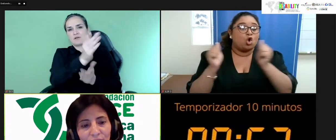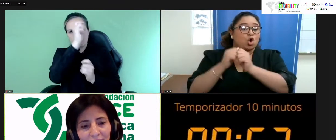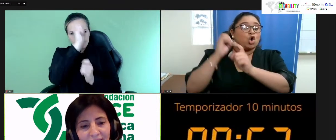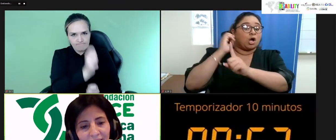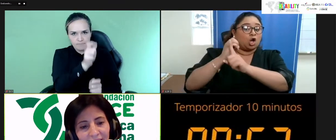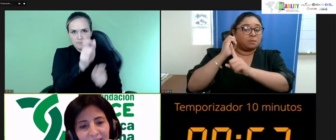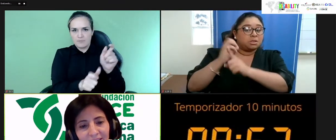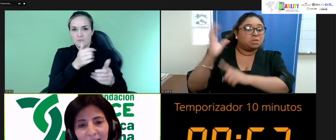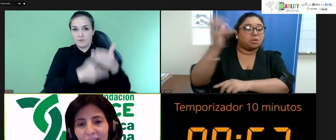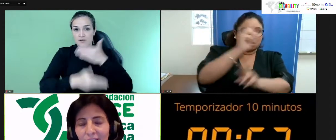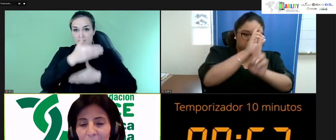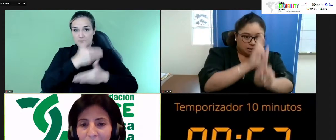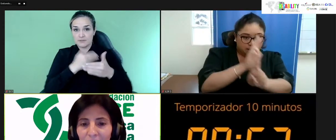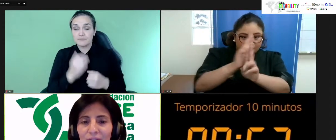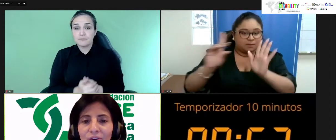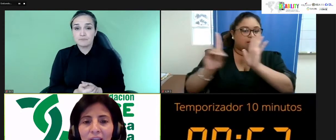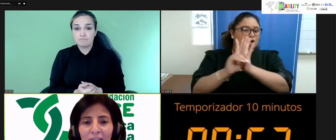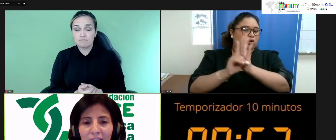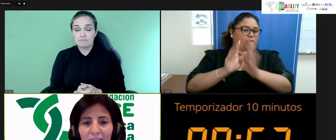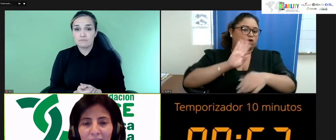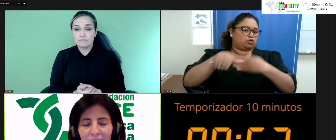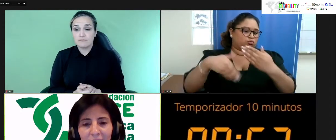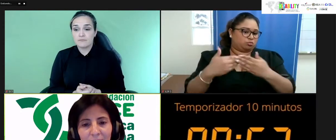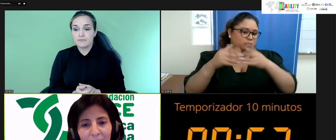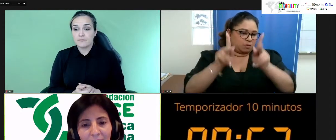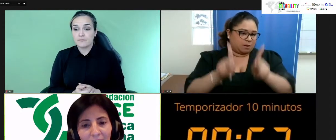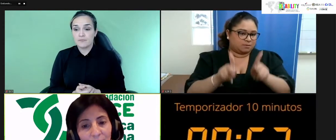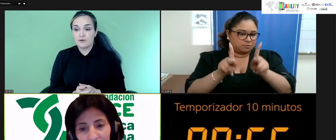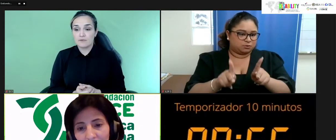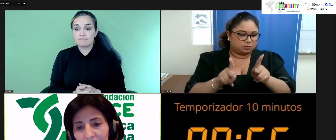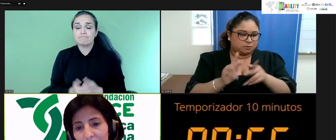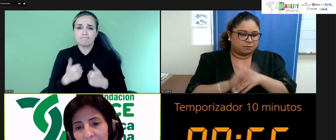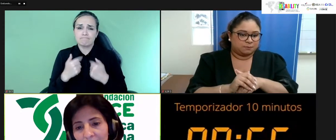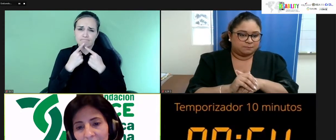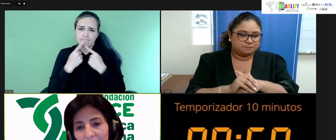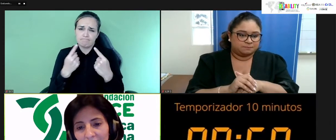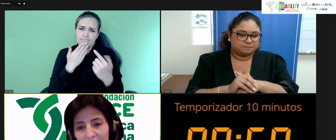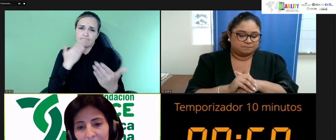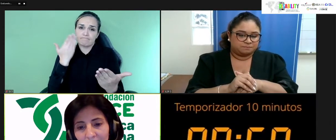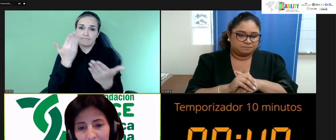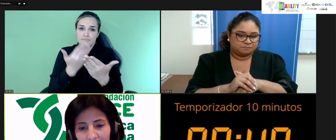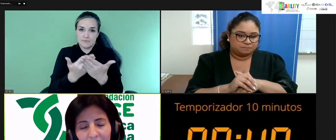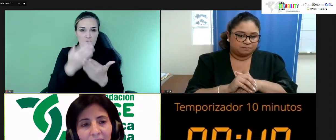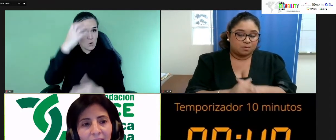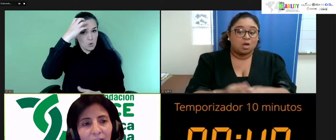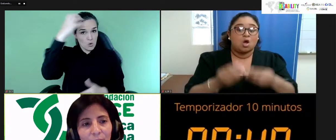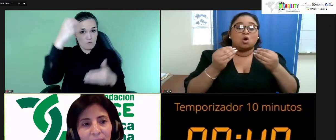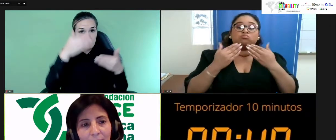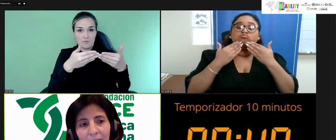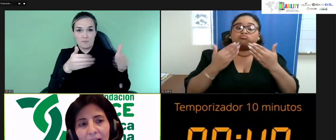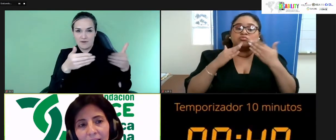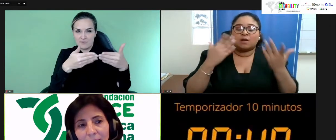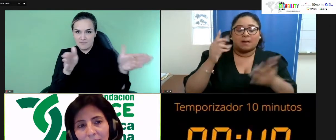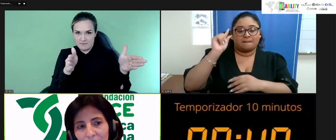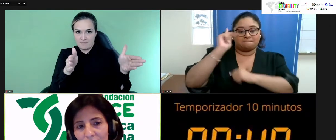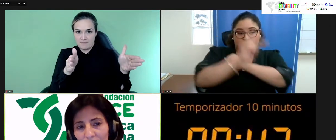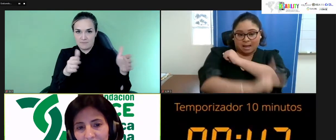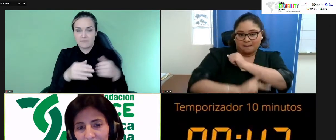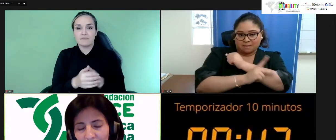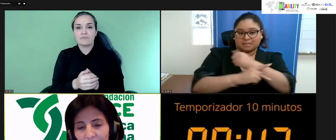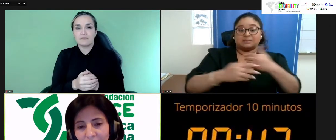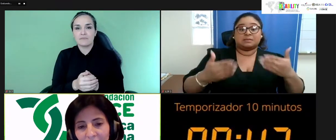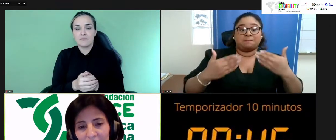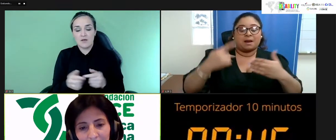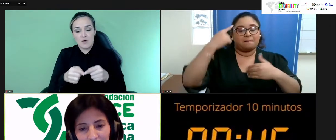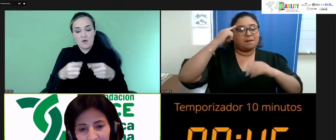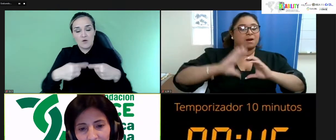rights of course this things are for the government of the republic of